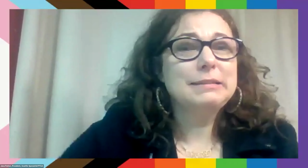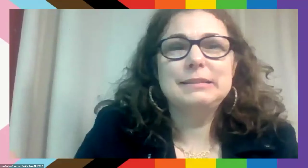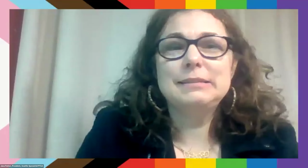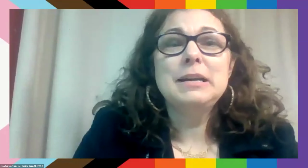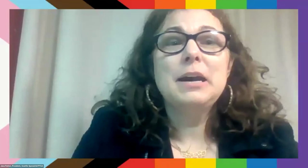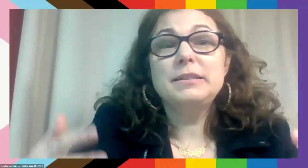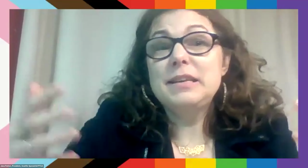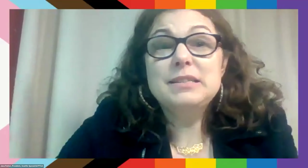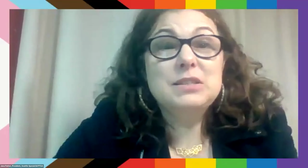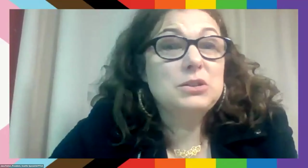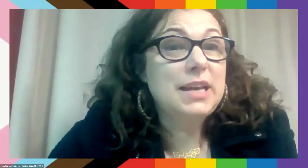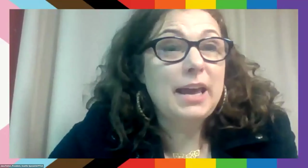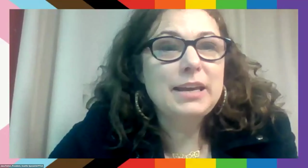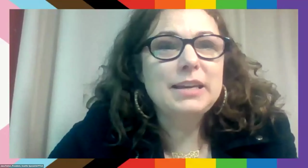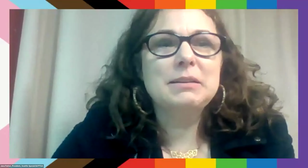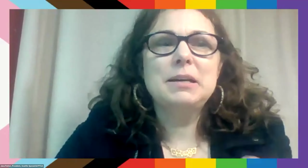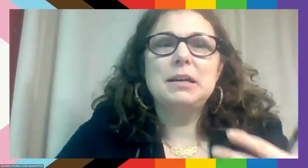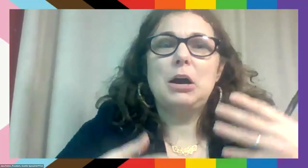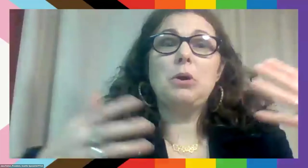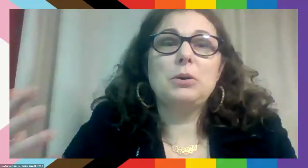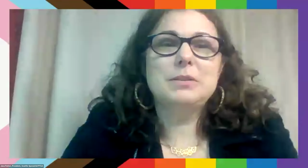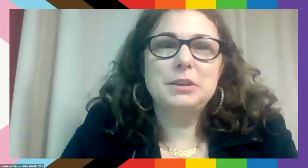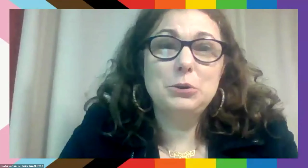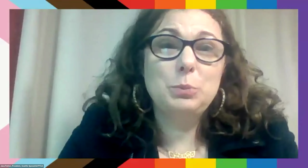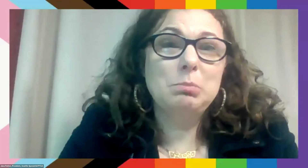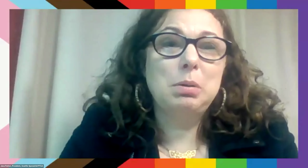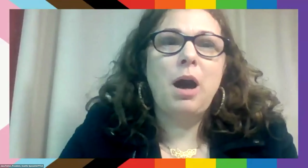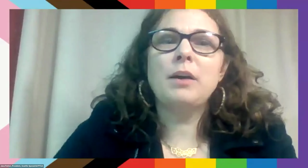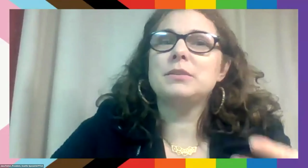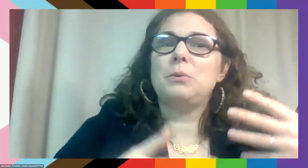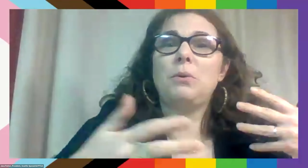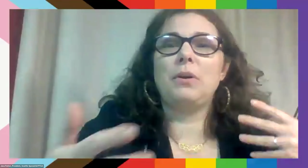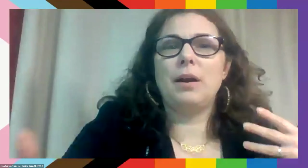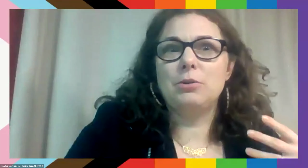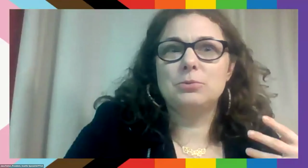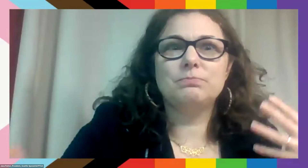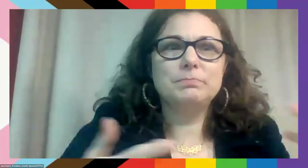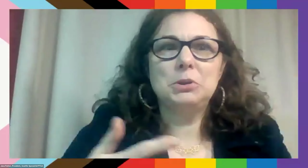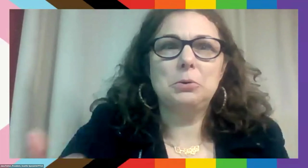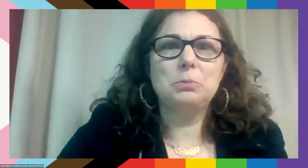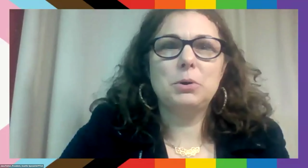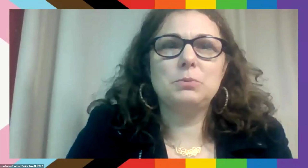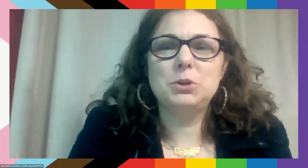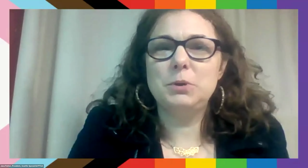long things could take, how long he could be blocked, or